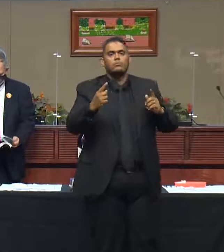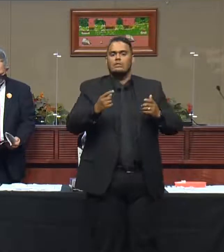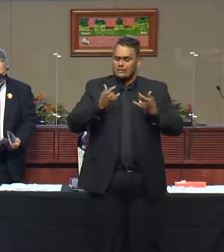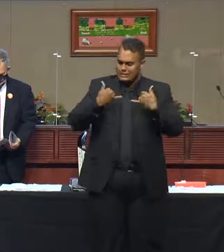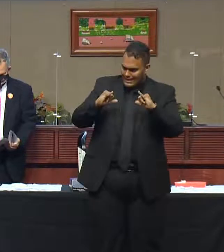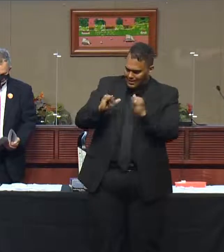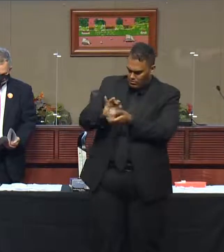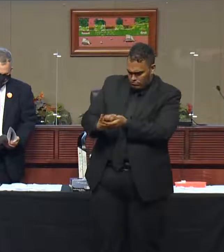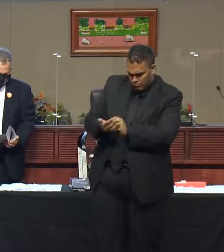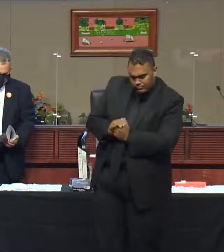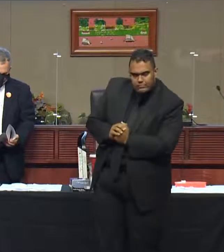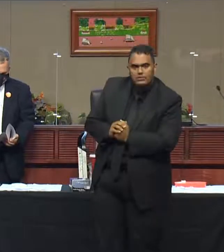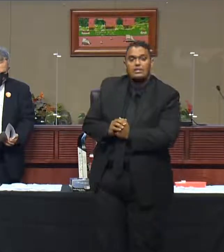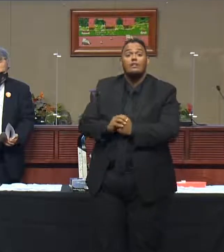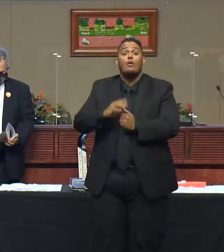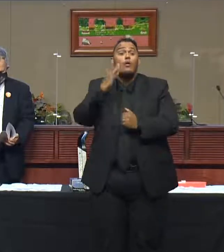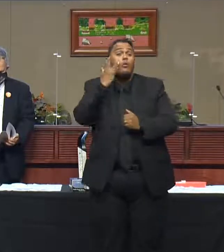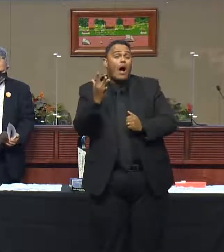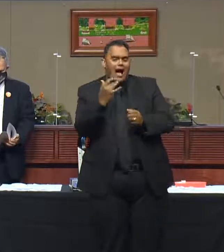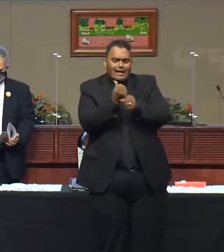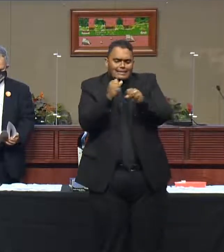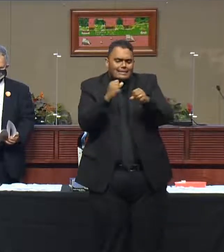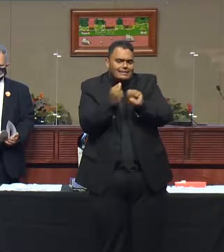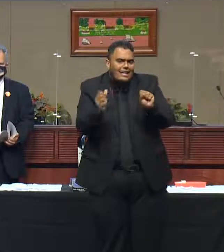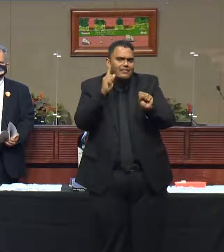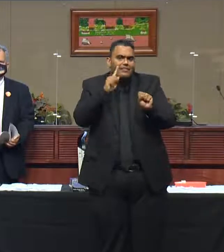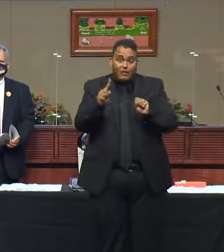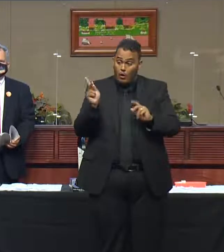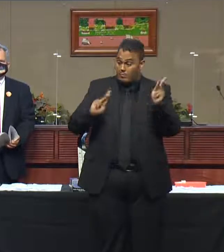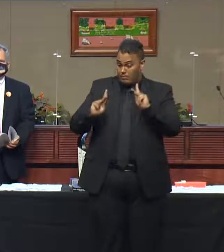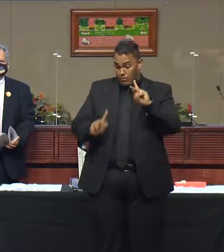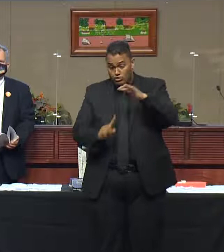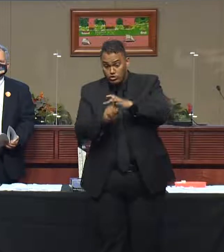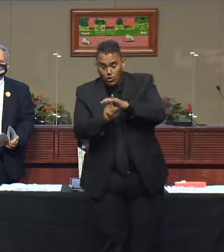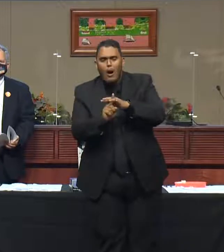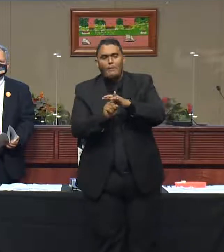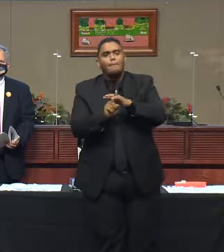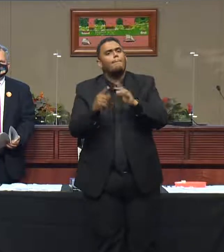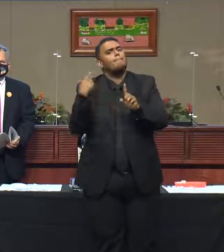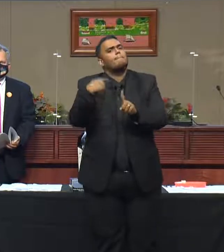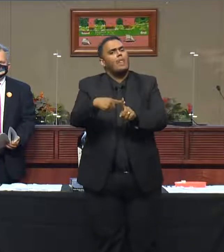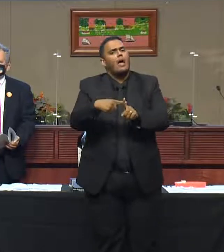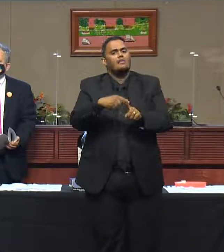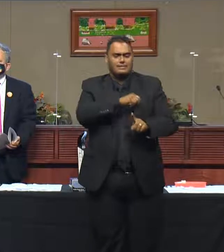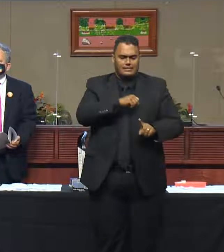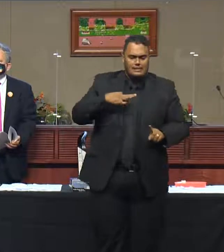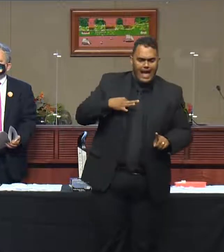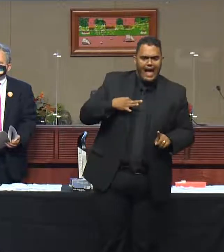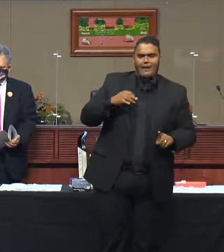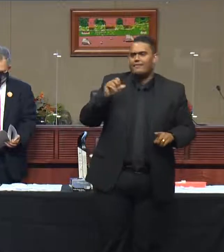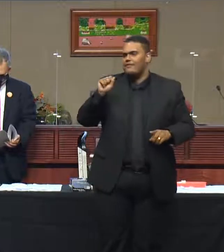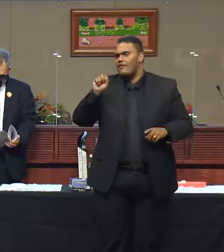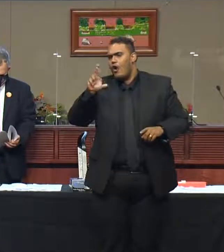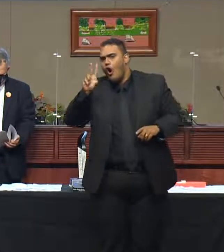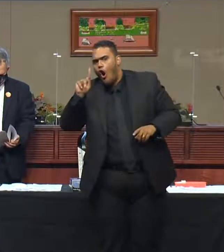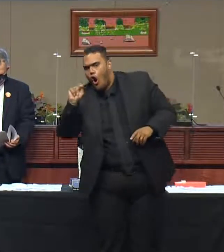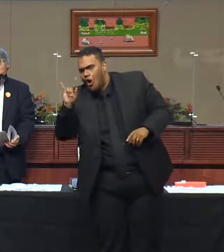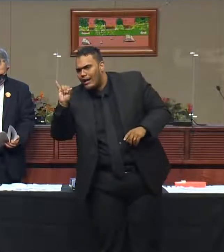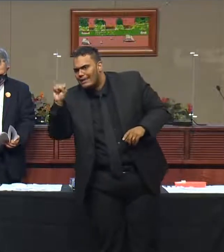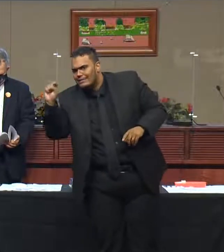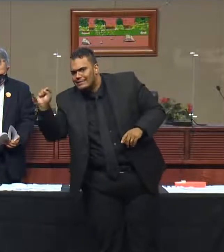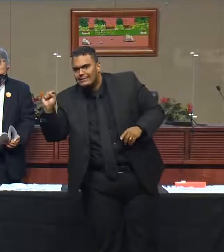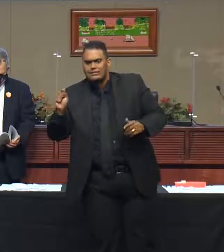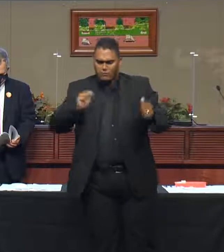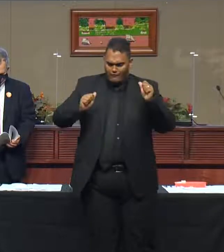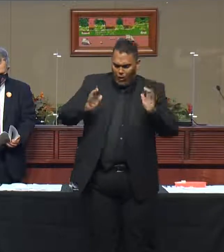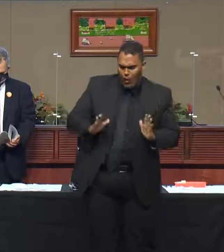the patrons, but also the artists and the athletes and the staff are important. I want to also mention